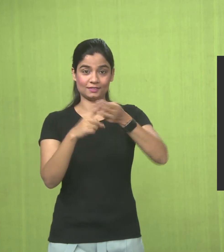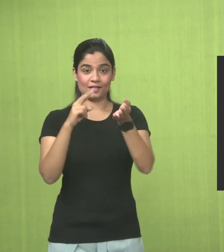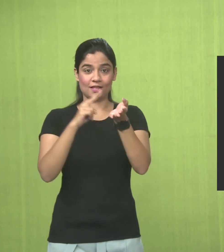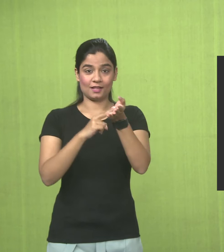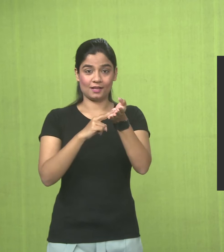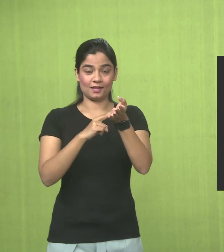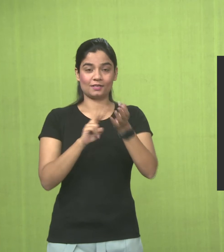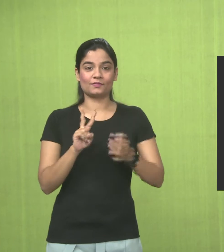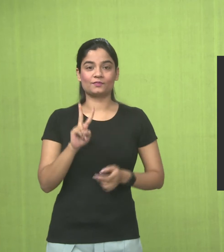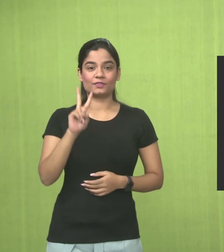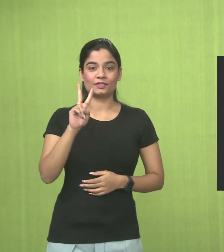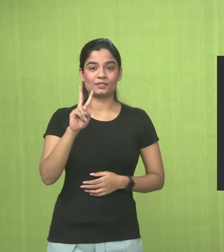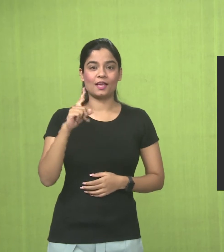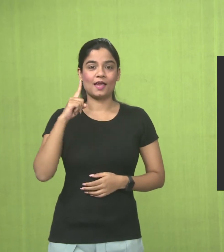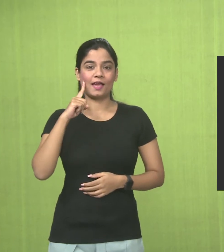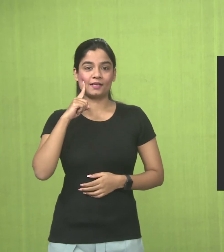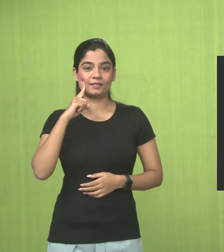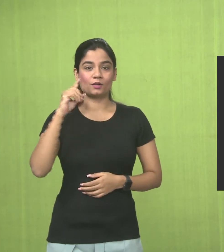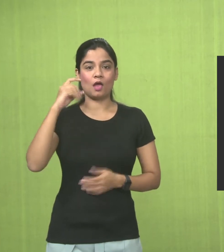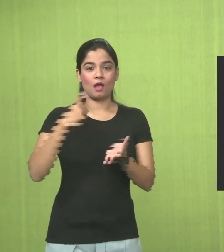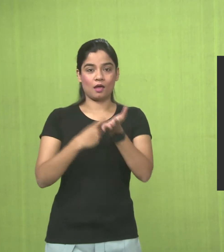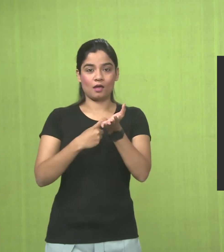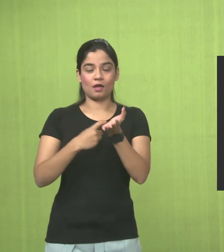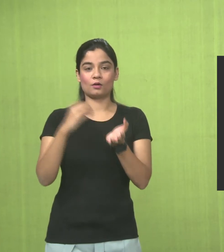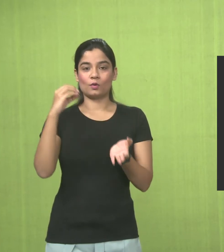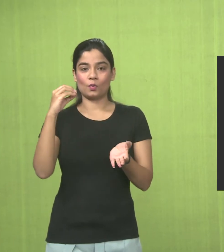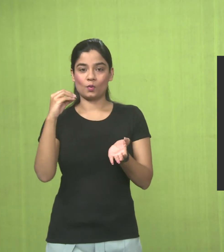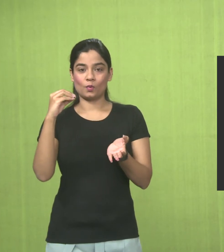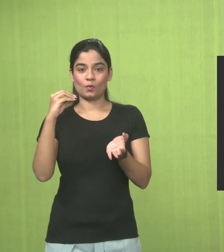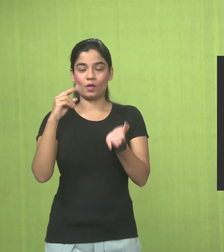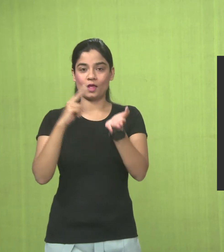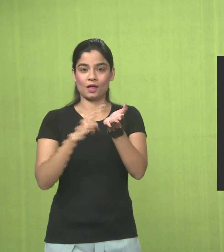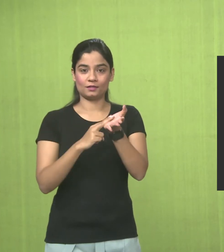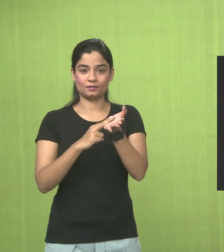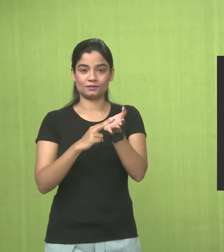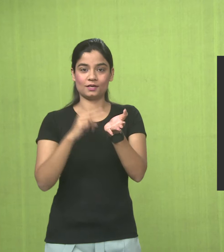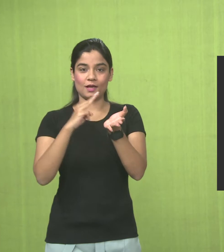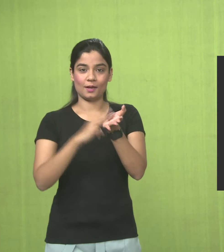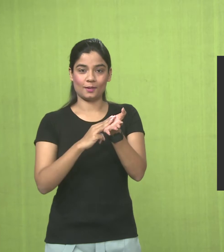Environment. The surroundings in which person, animal, plants operate.